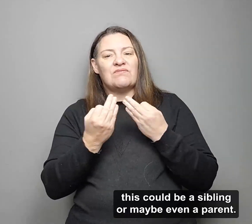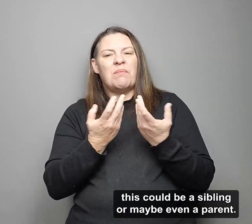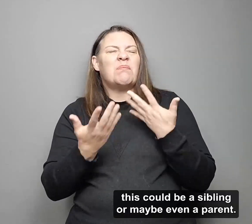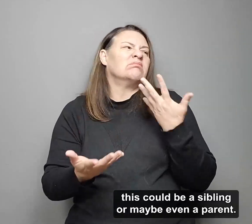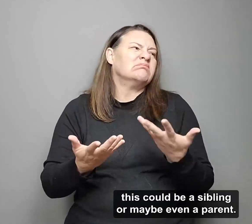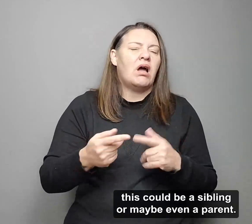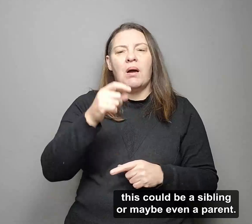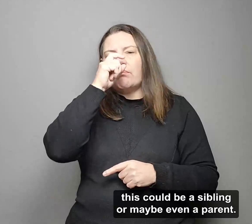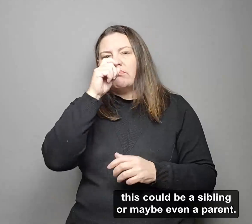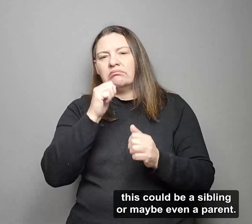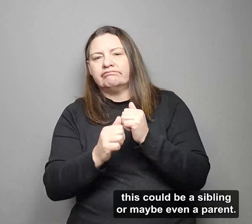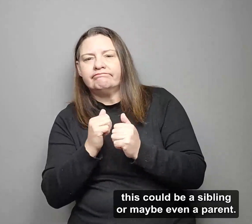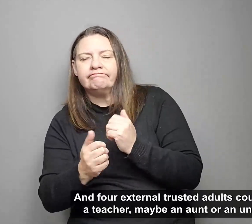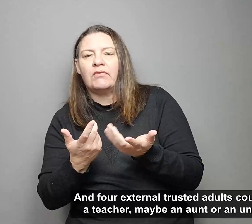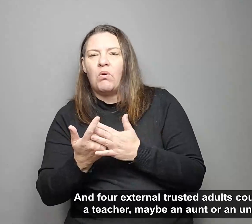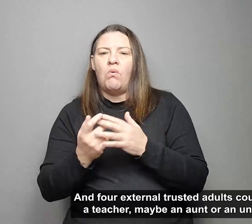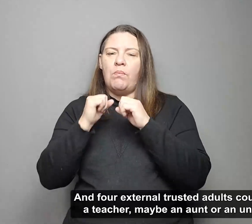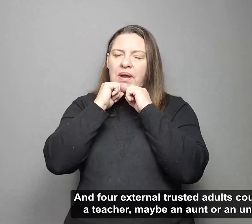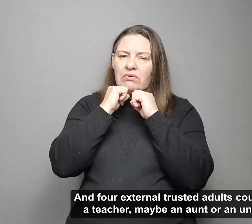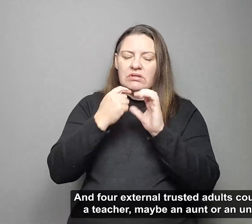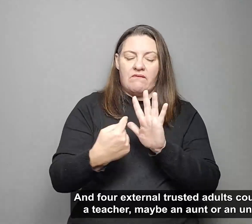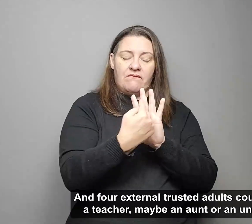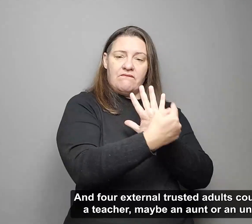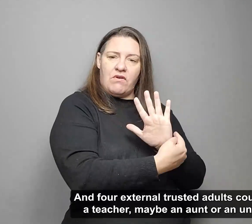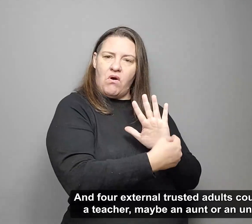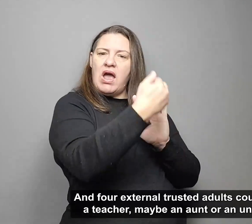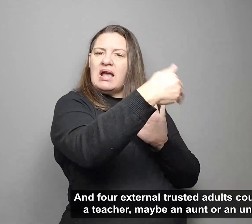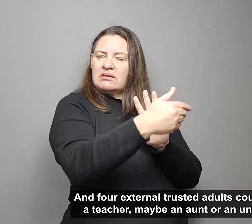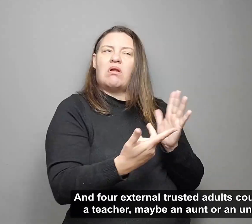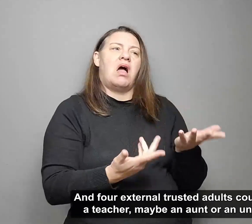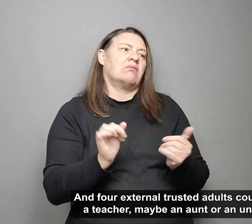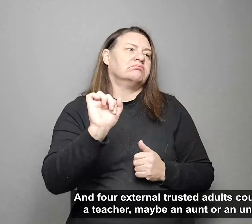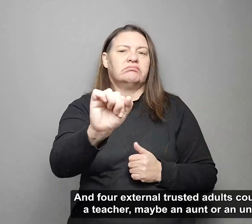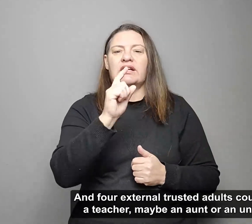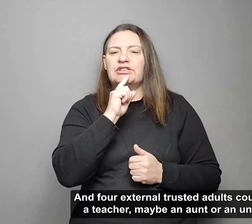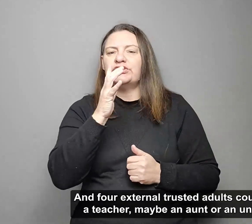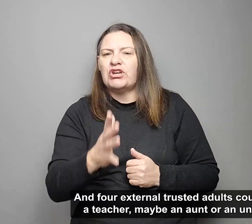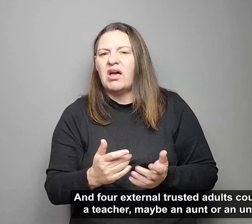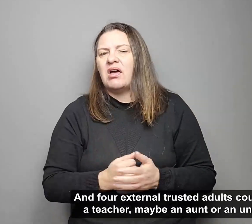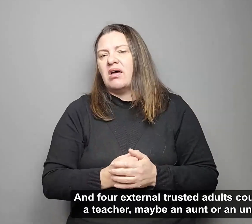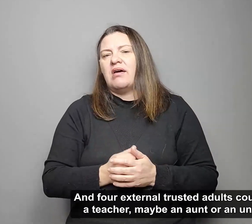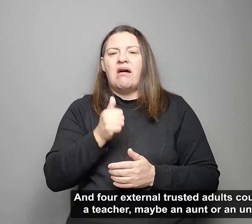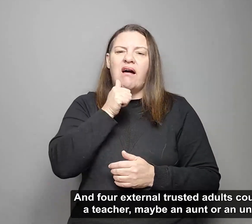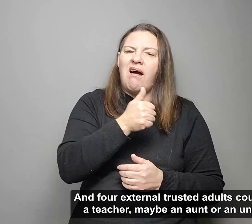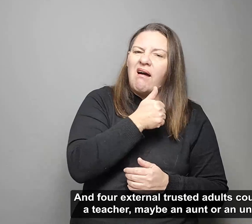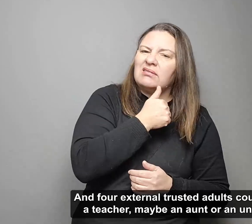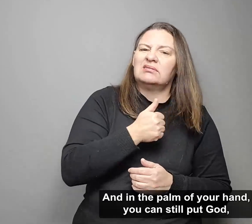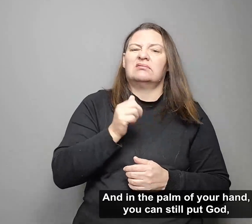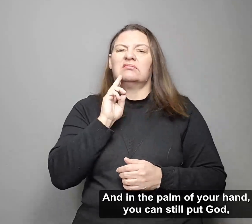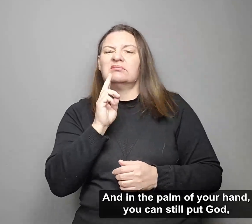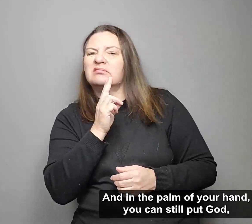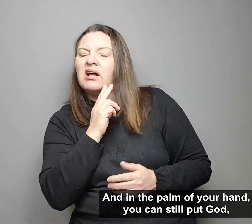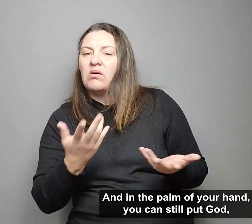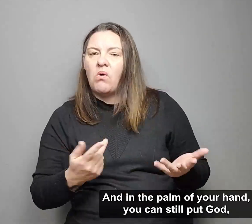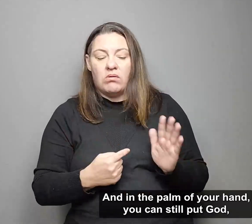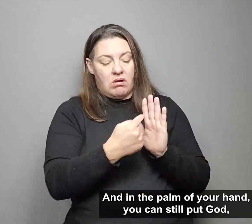be a sibling or maybe even a parent, and 4 external trusted adults could be a teacher, maybe an aunt or an uncle, and in